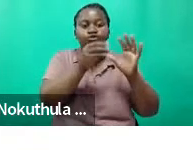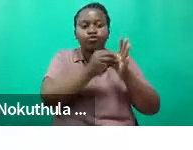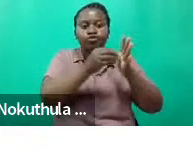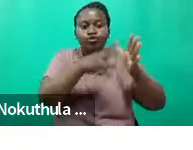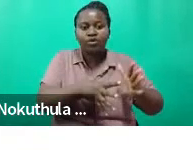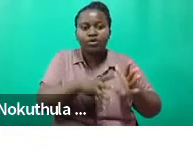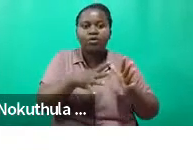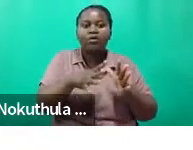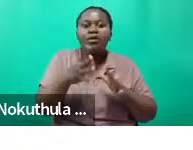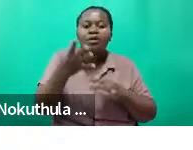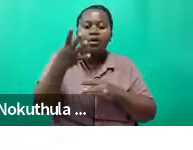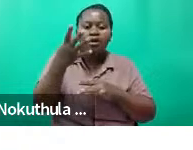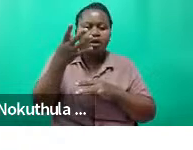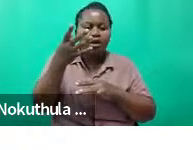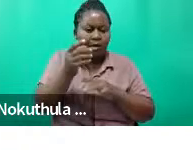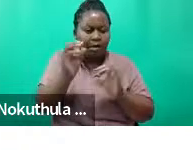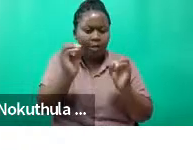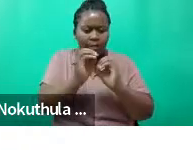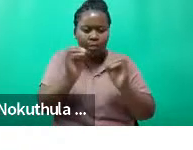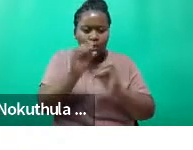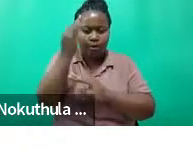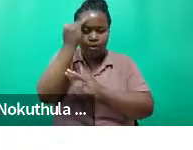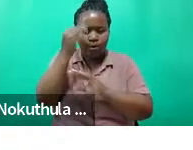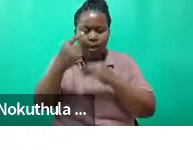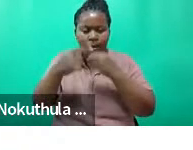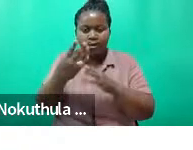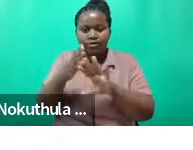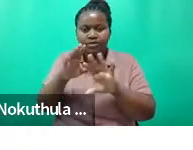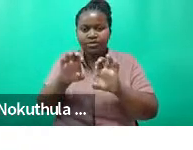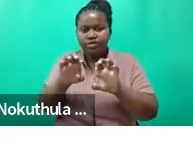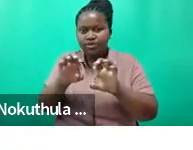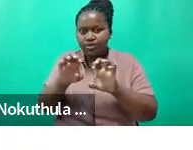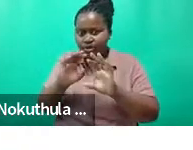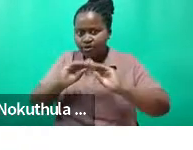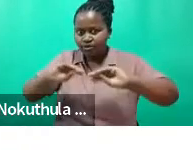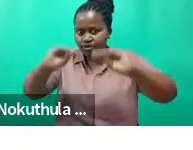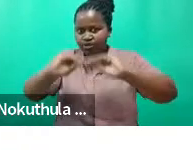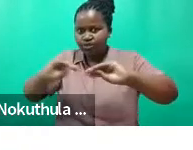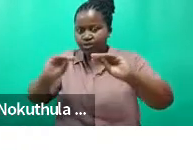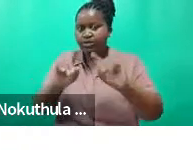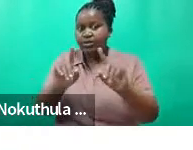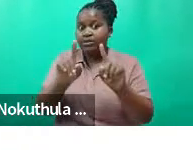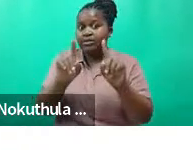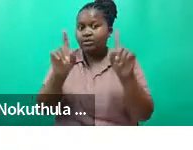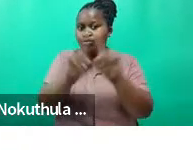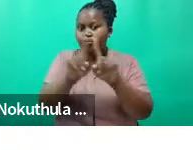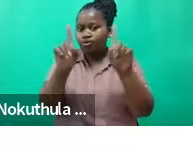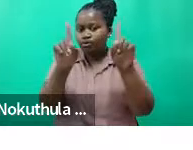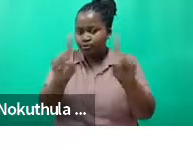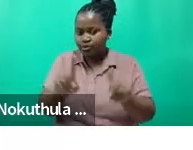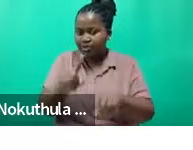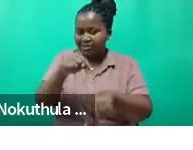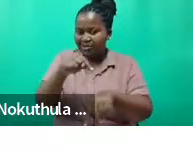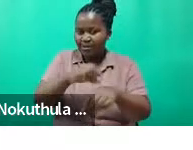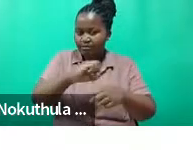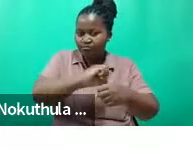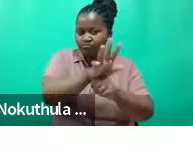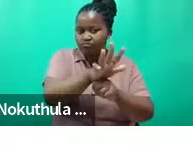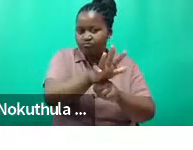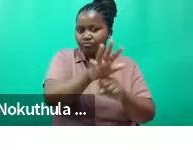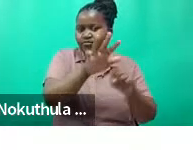and teaching experiences of students with disabilities, and especially during the pandemic, and